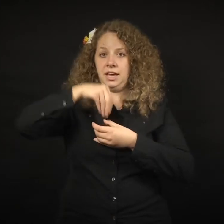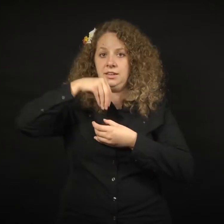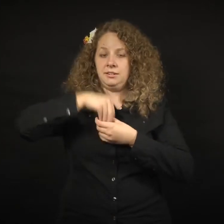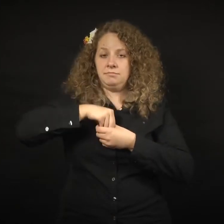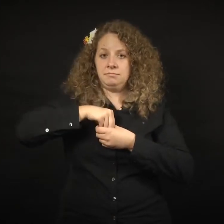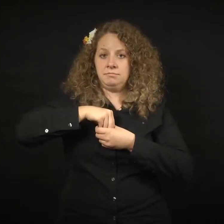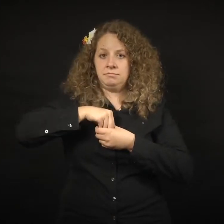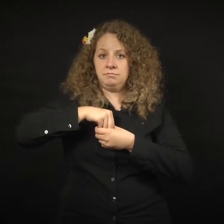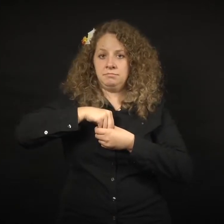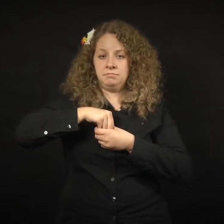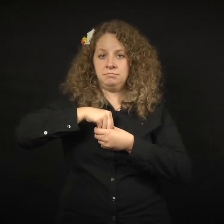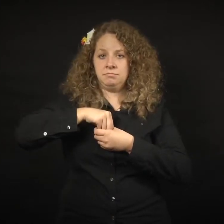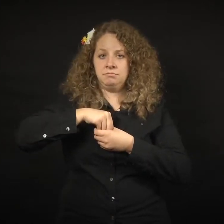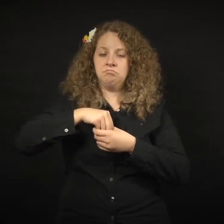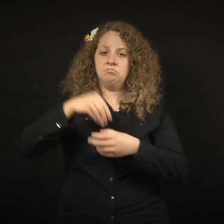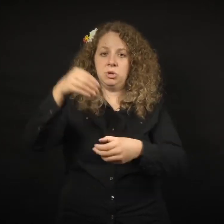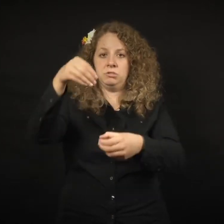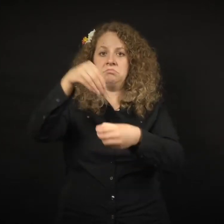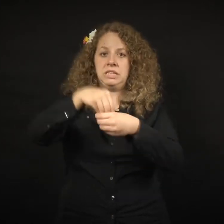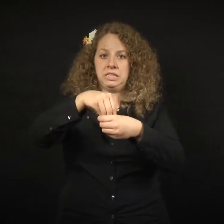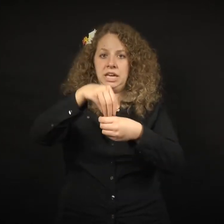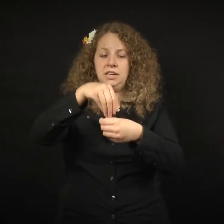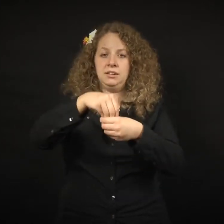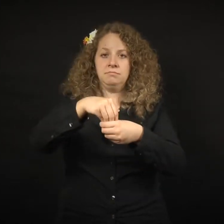Inside or inside.